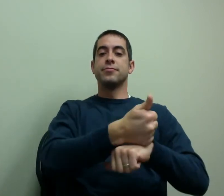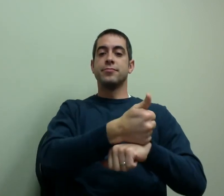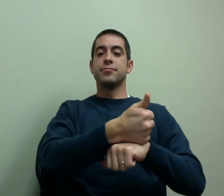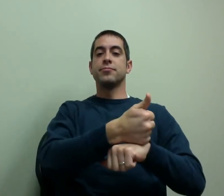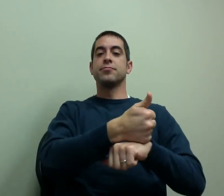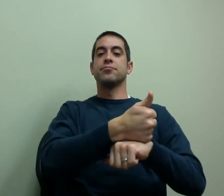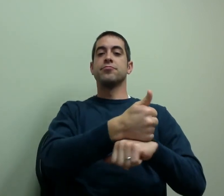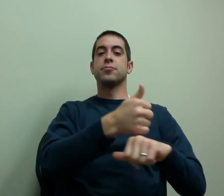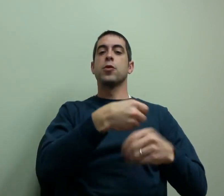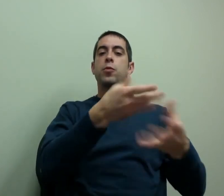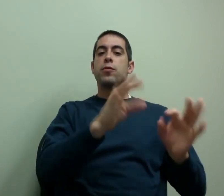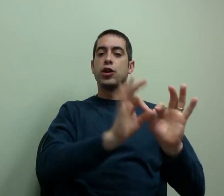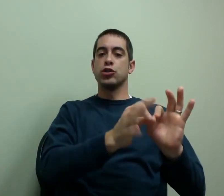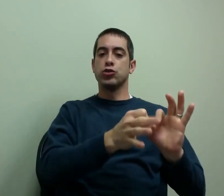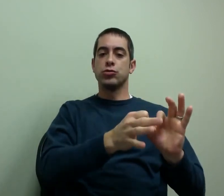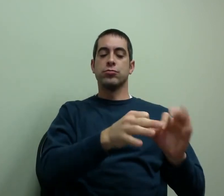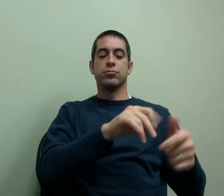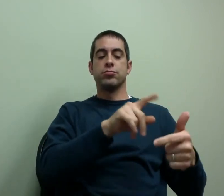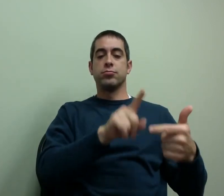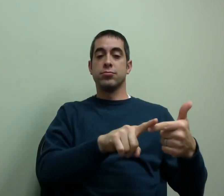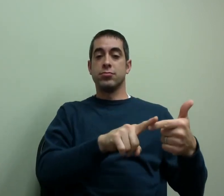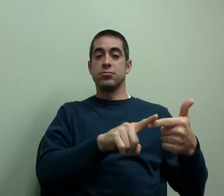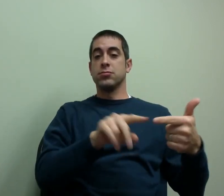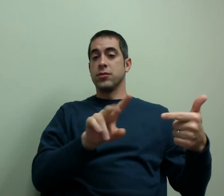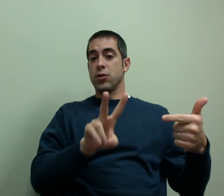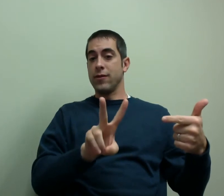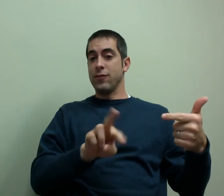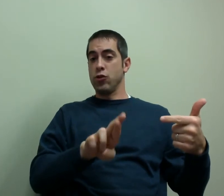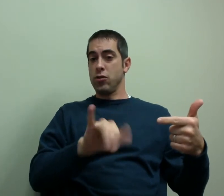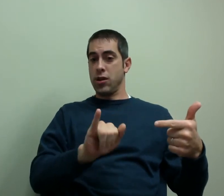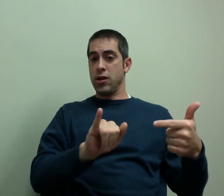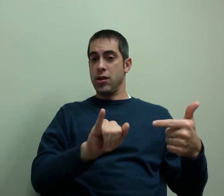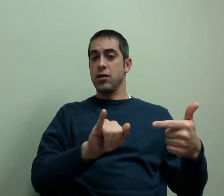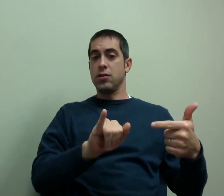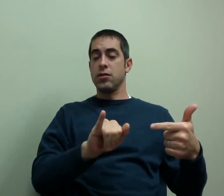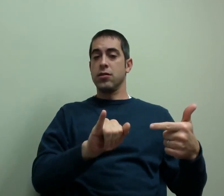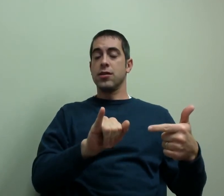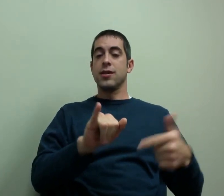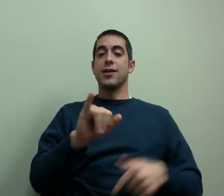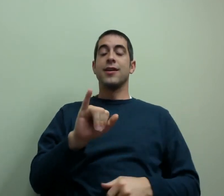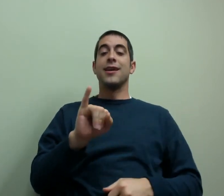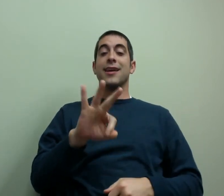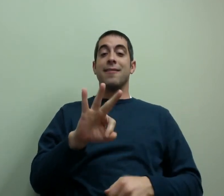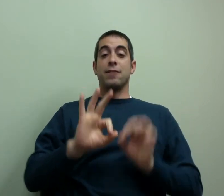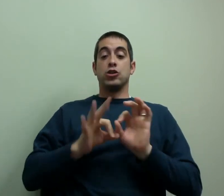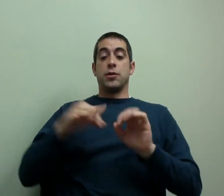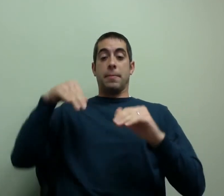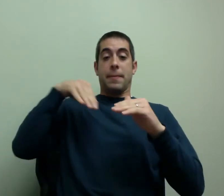Or 2. Video remote interpreting. When on-site, interpreting services